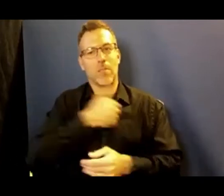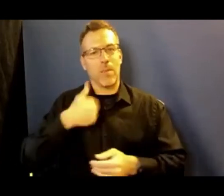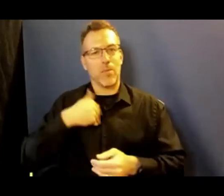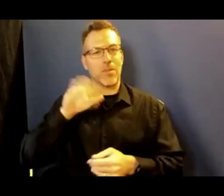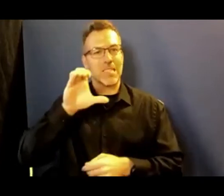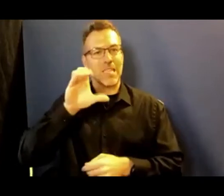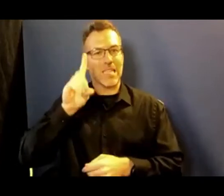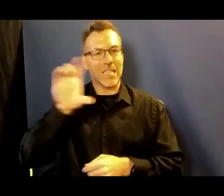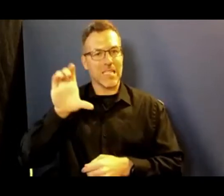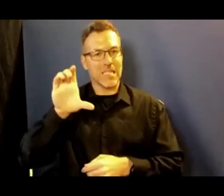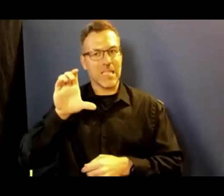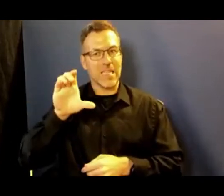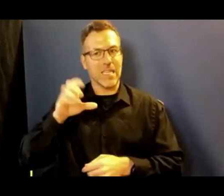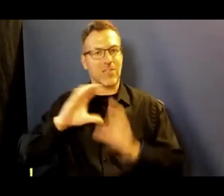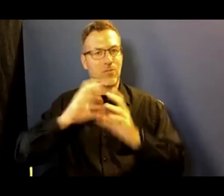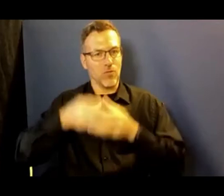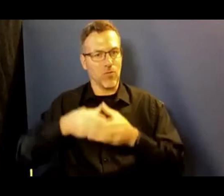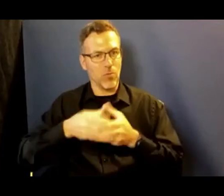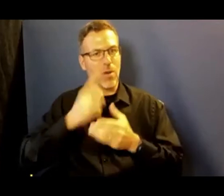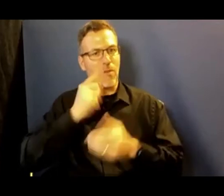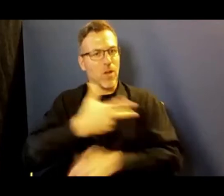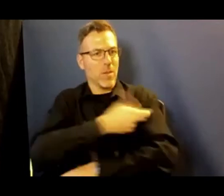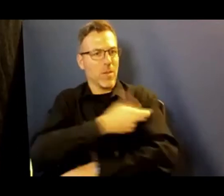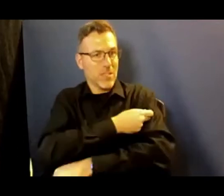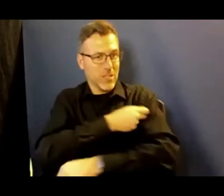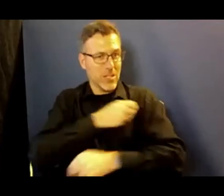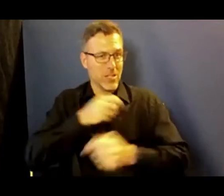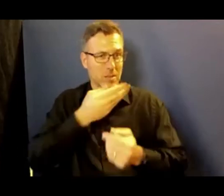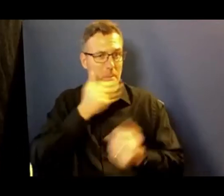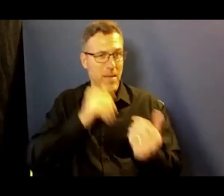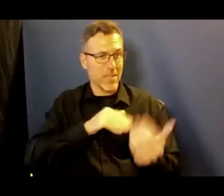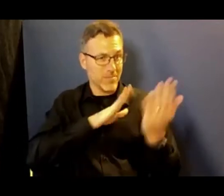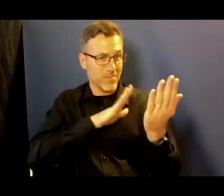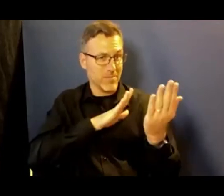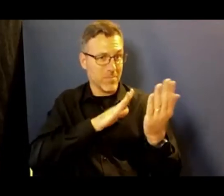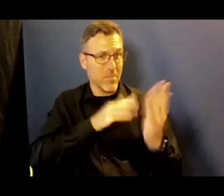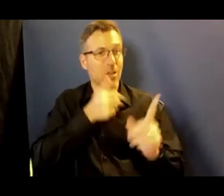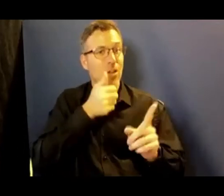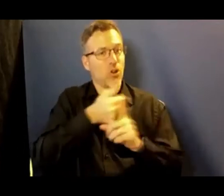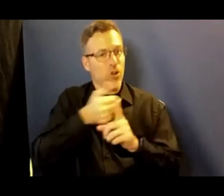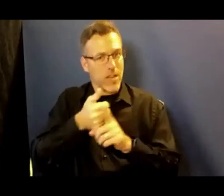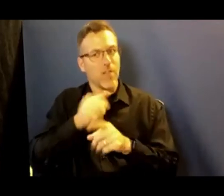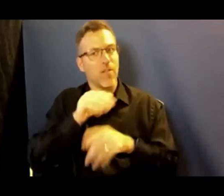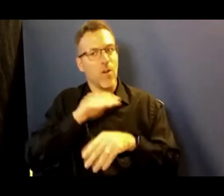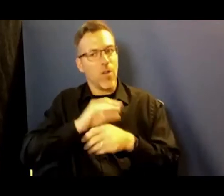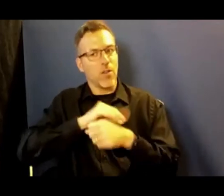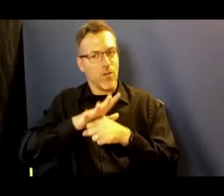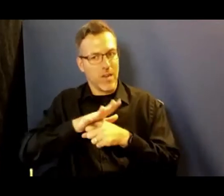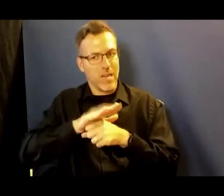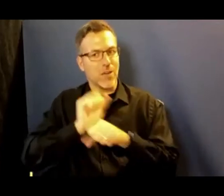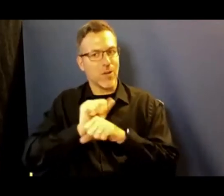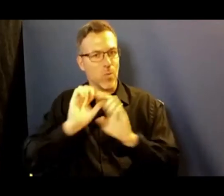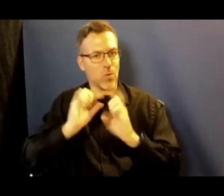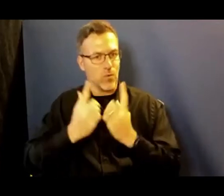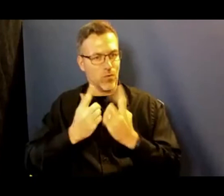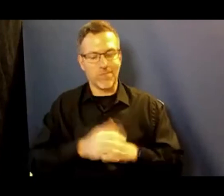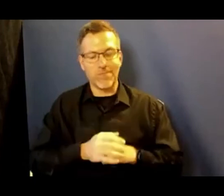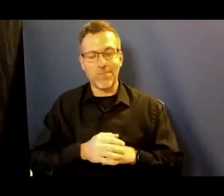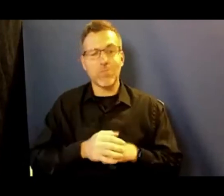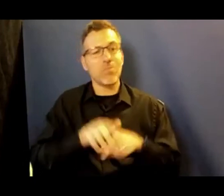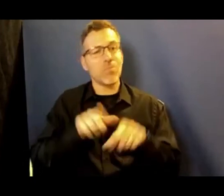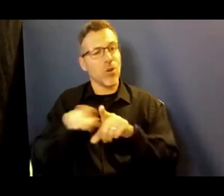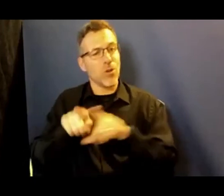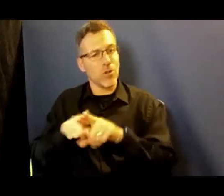on Immunization Practices, and she is a member of that committee's COVID-19 work group. Dr. Talbot also performs COVID-19